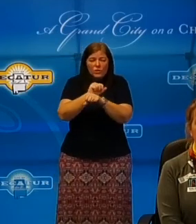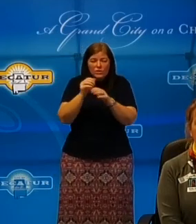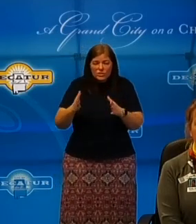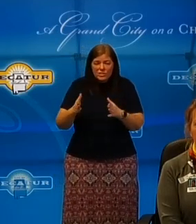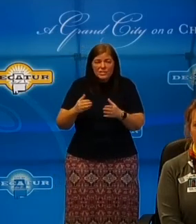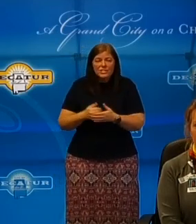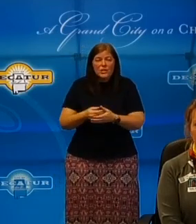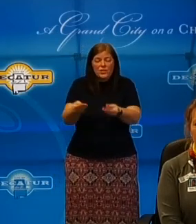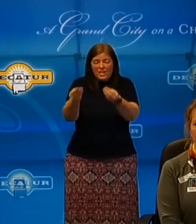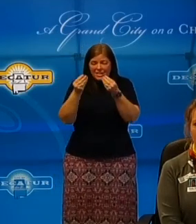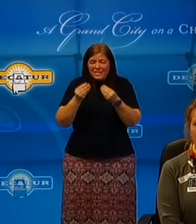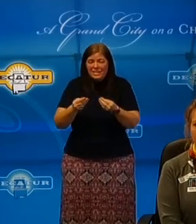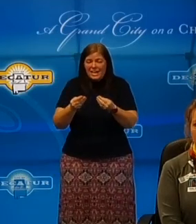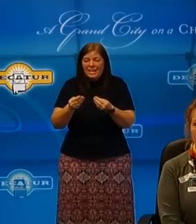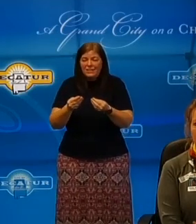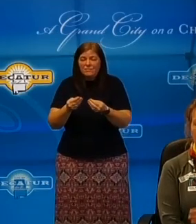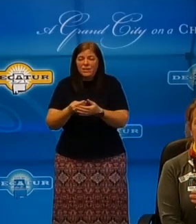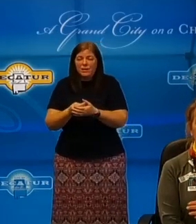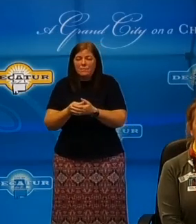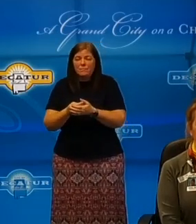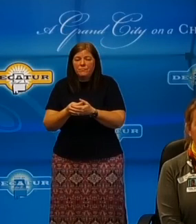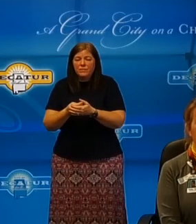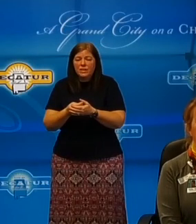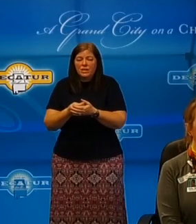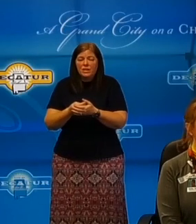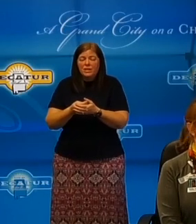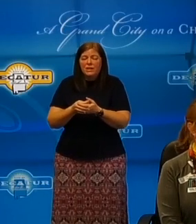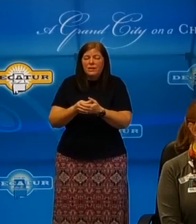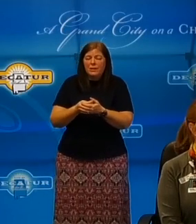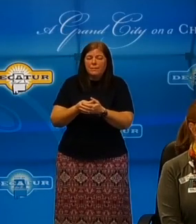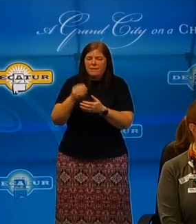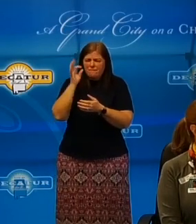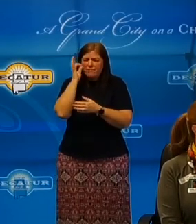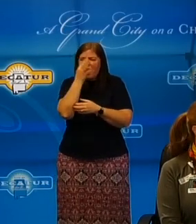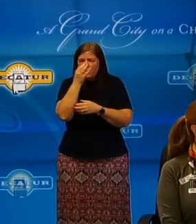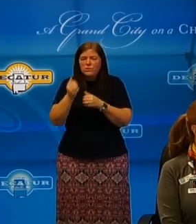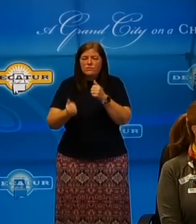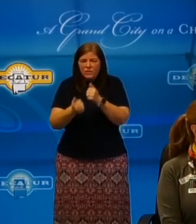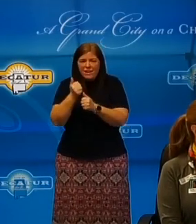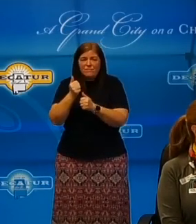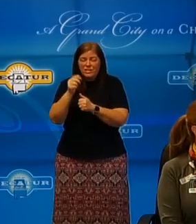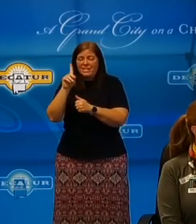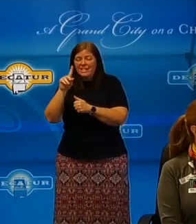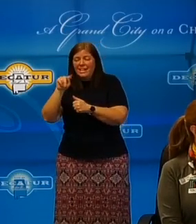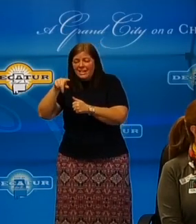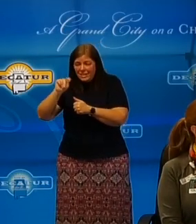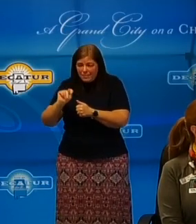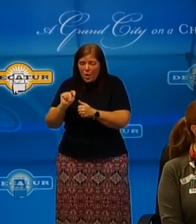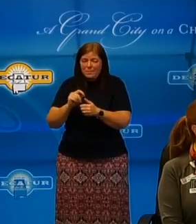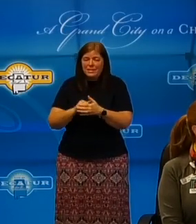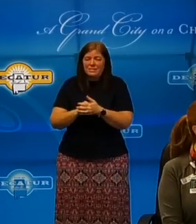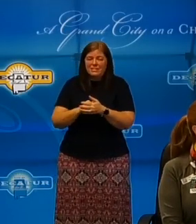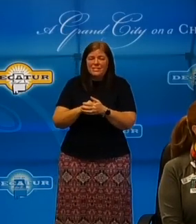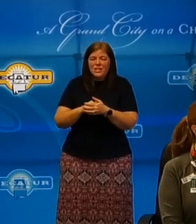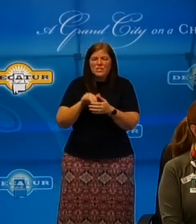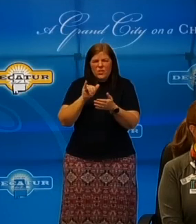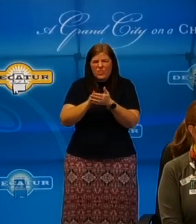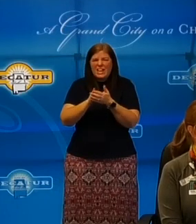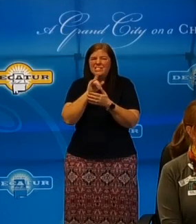delivered bouquets for every care unit. So they called ahead, though, and that's the key. Call